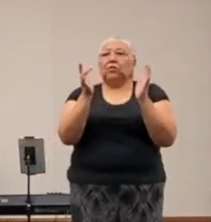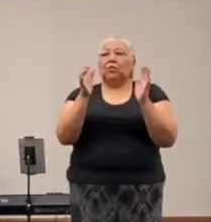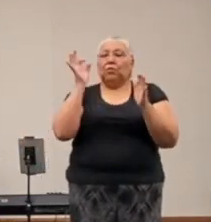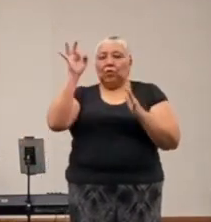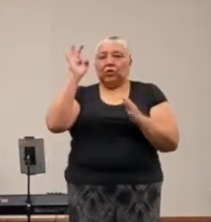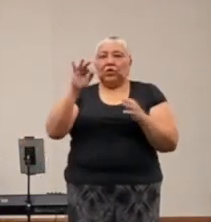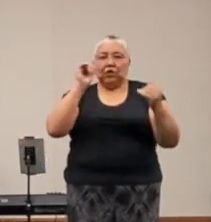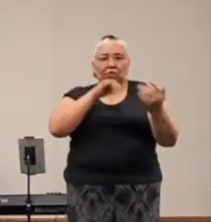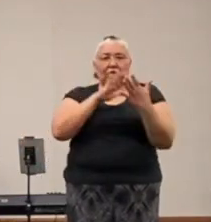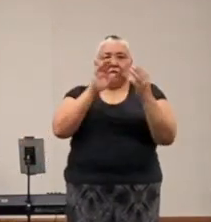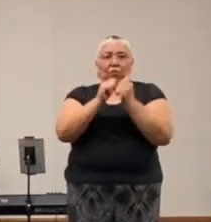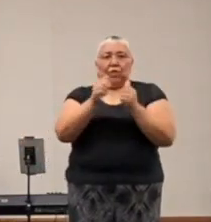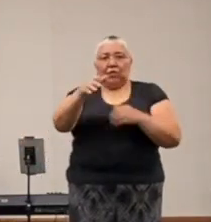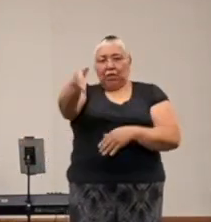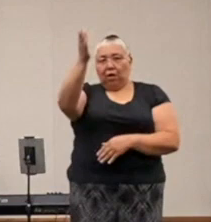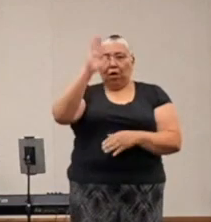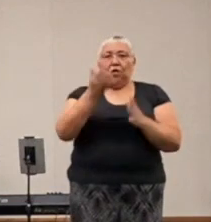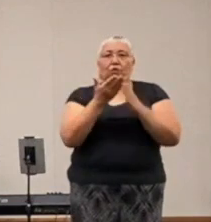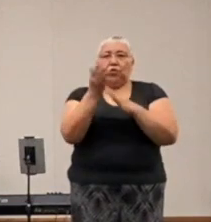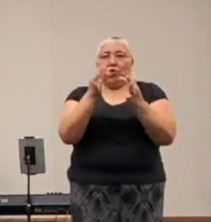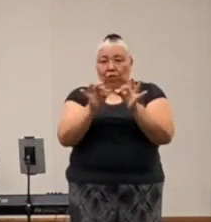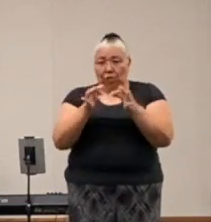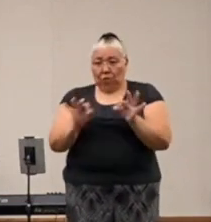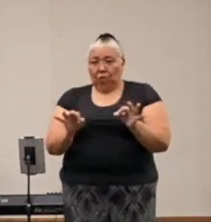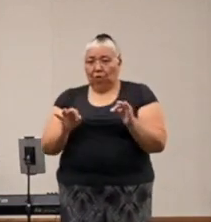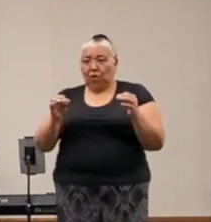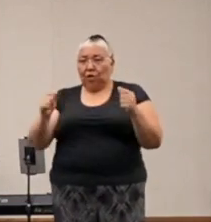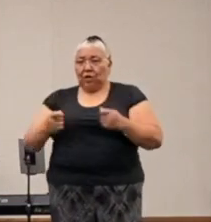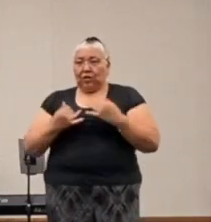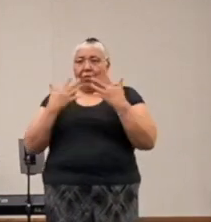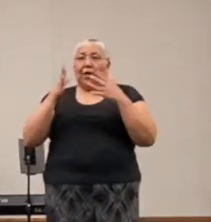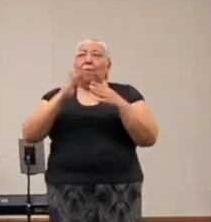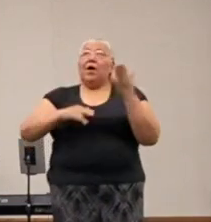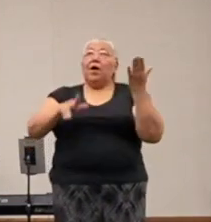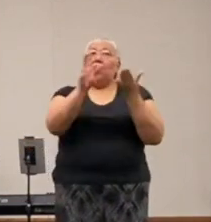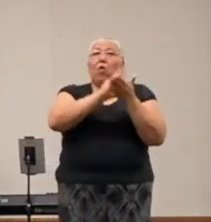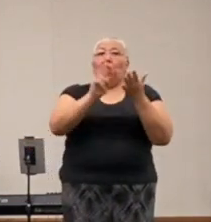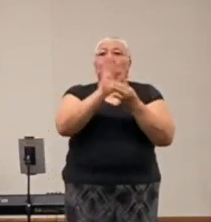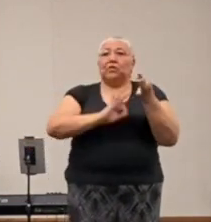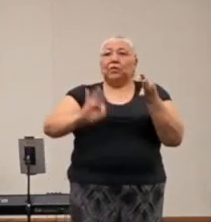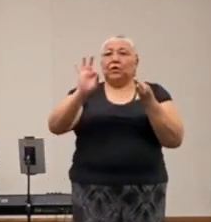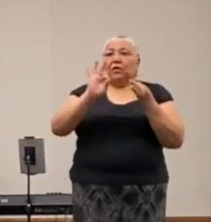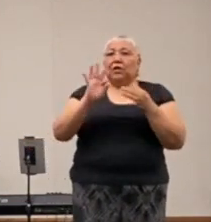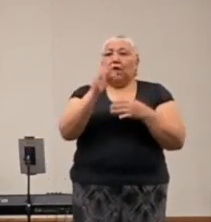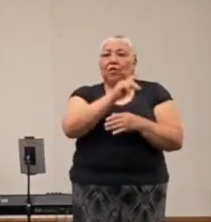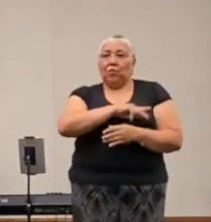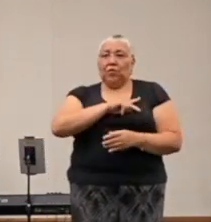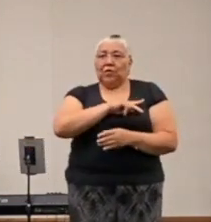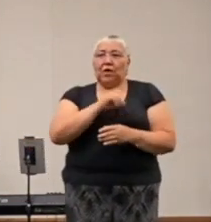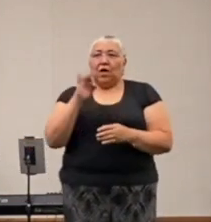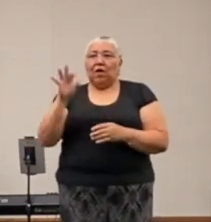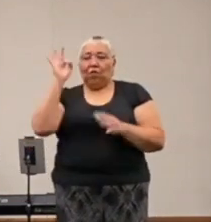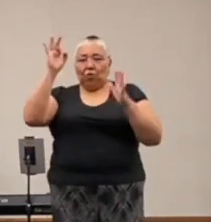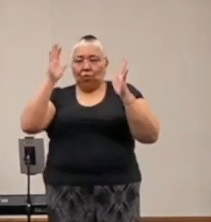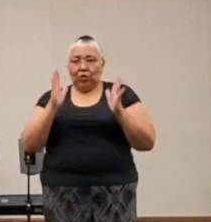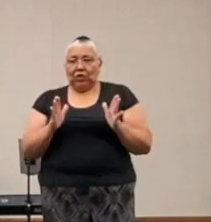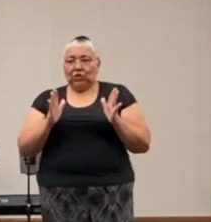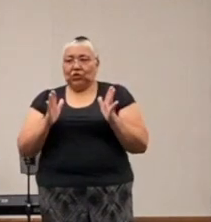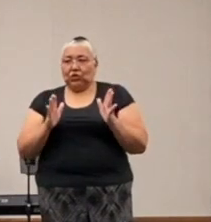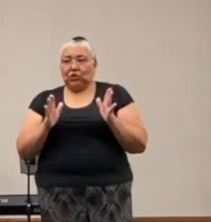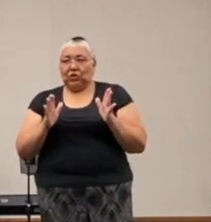with God through the word, inspired by the Holy Spirit, through the personality of a preacher, and